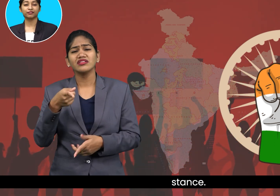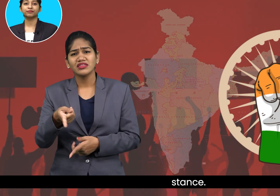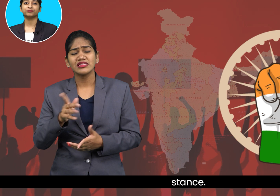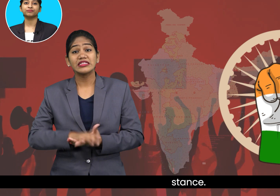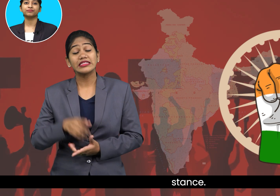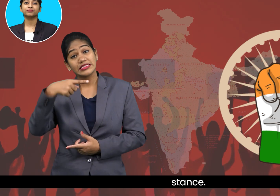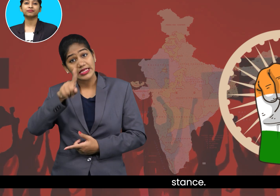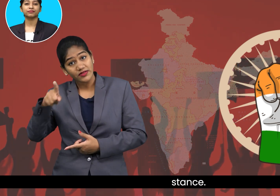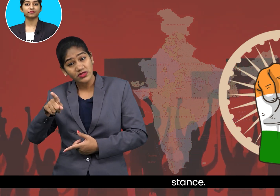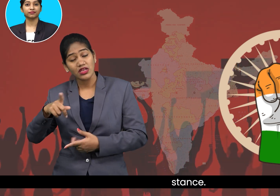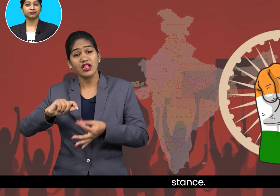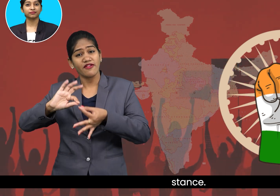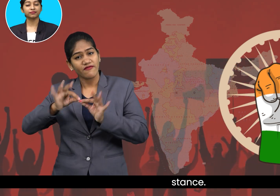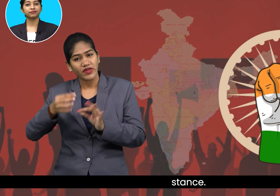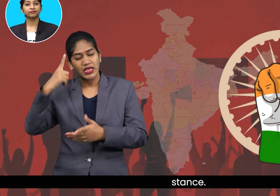stance.